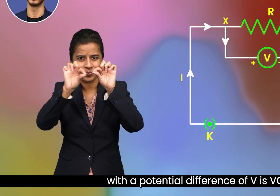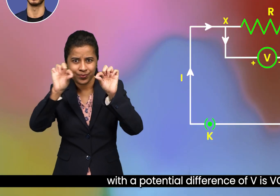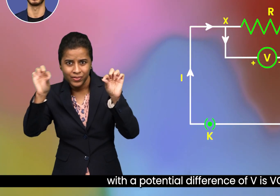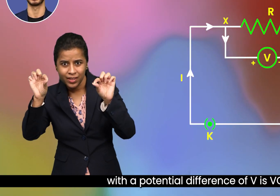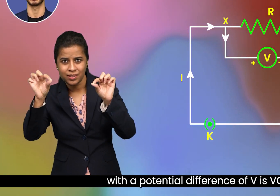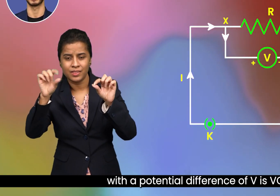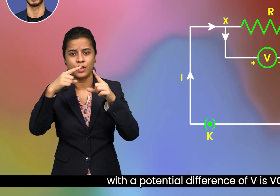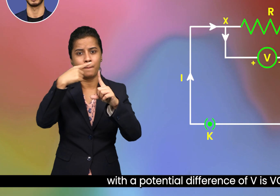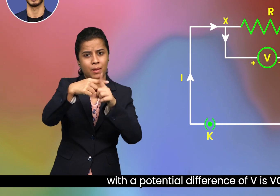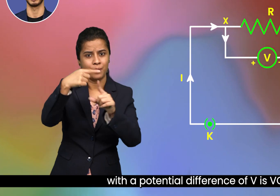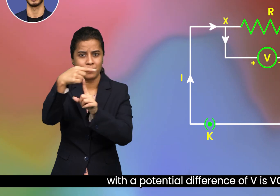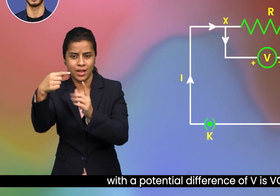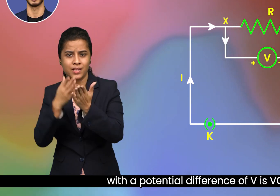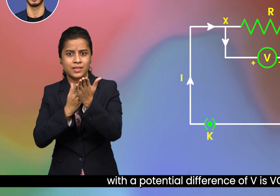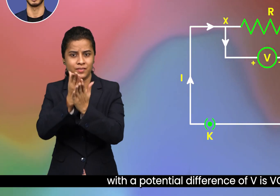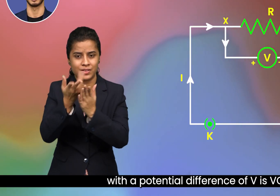VQ.